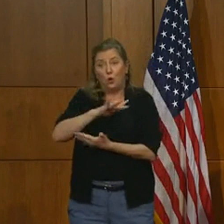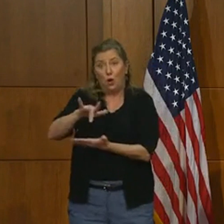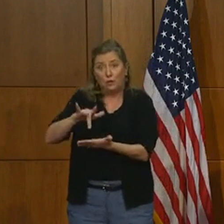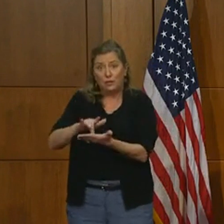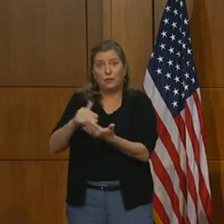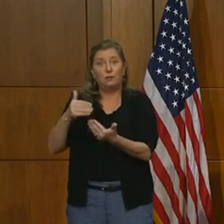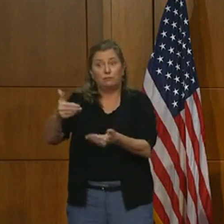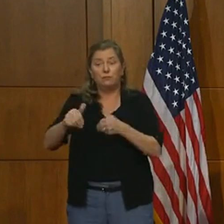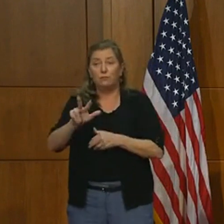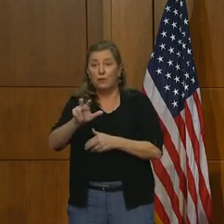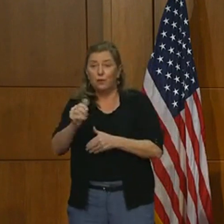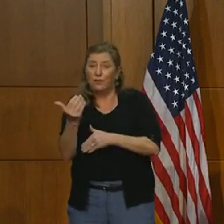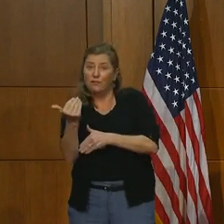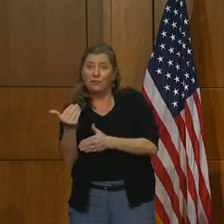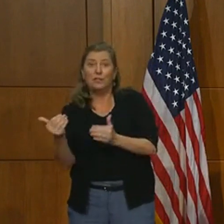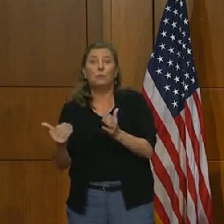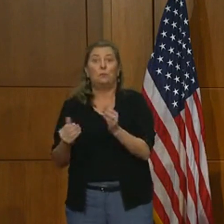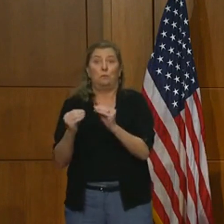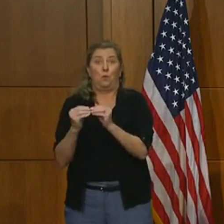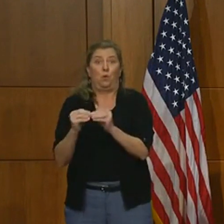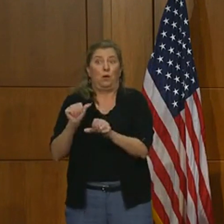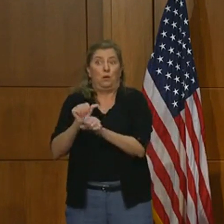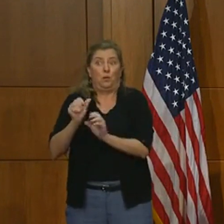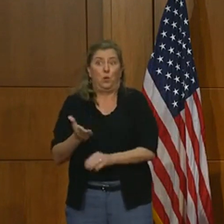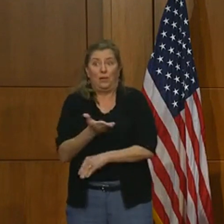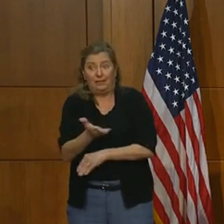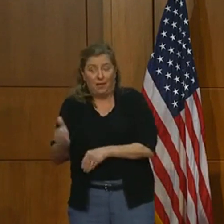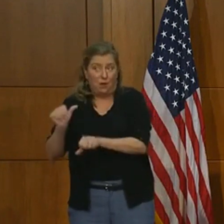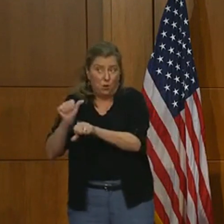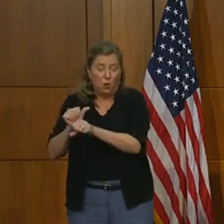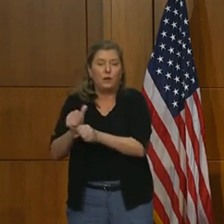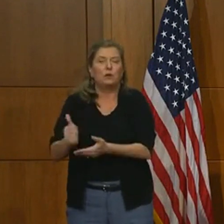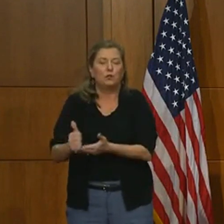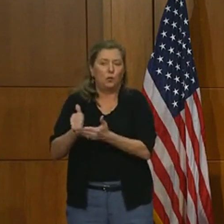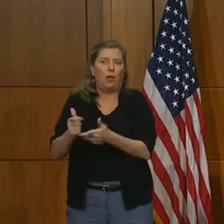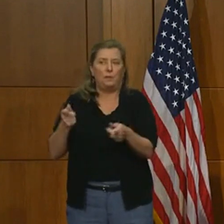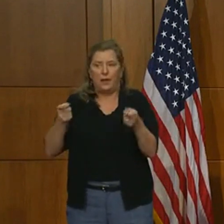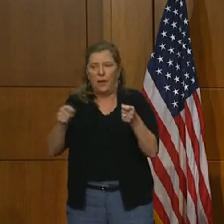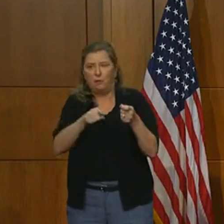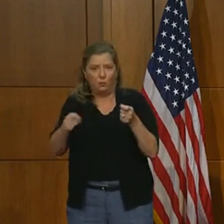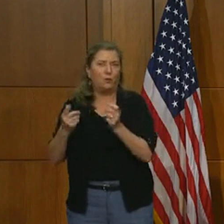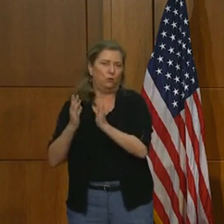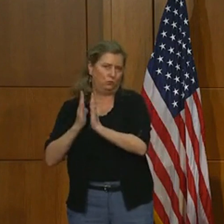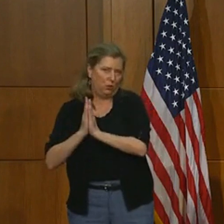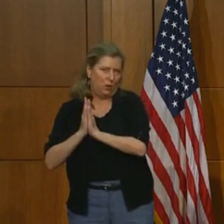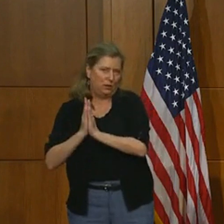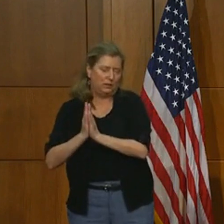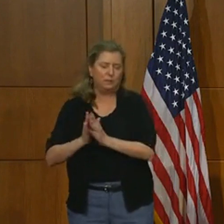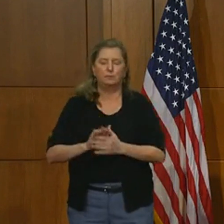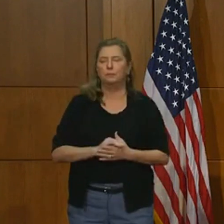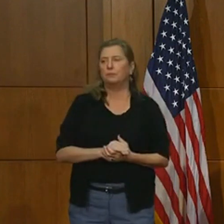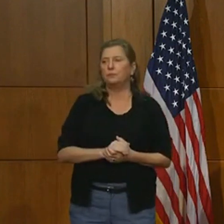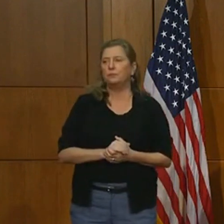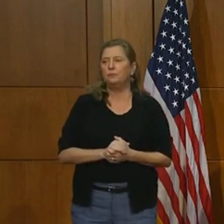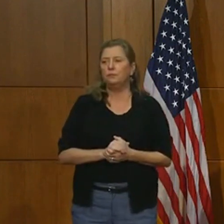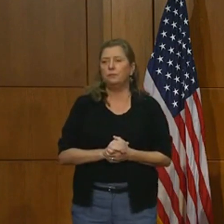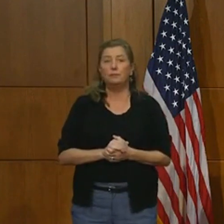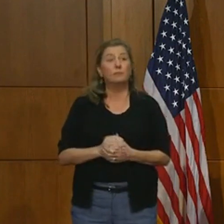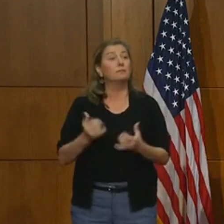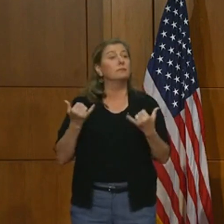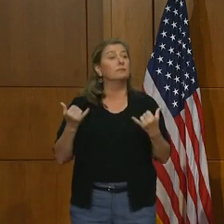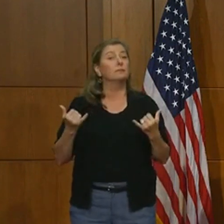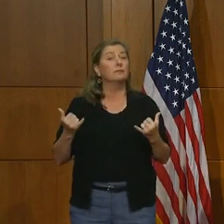with 315 additional employees to help handle those requests. This is the